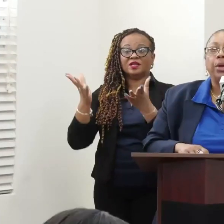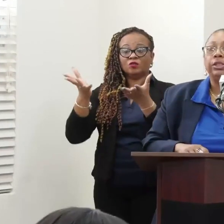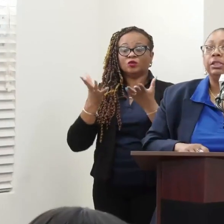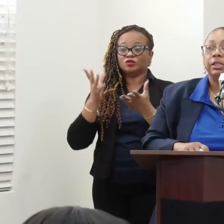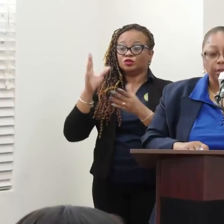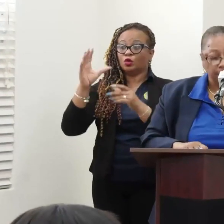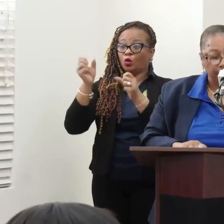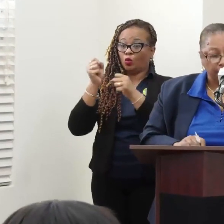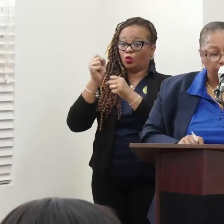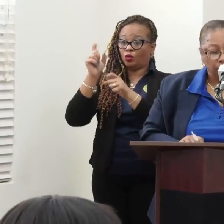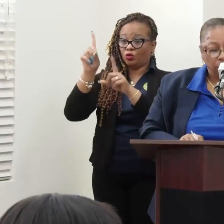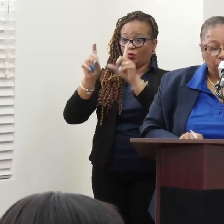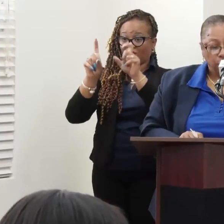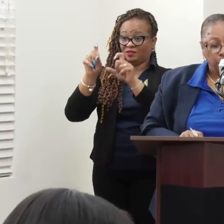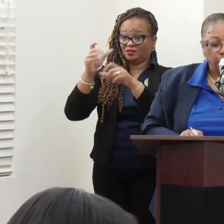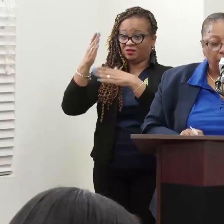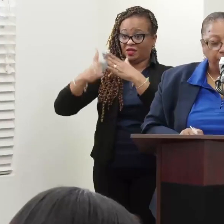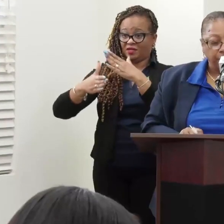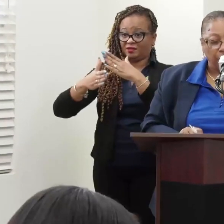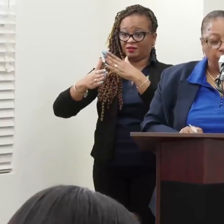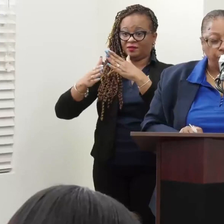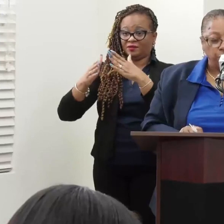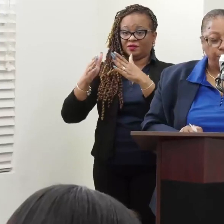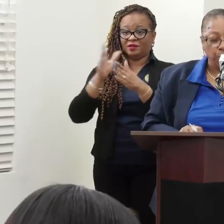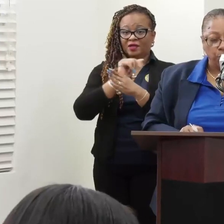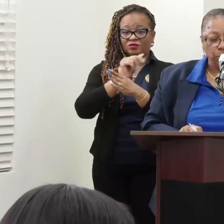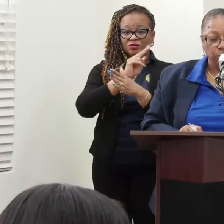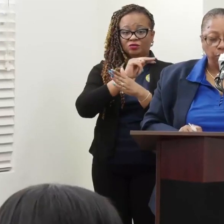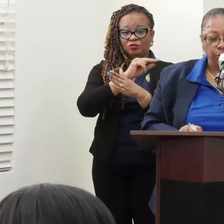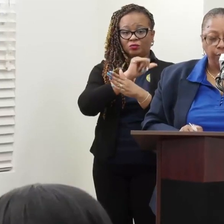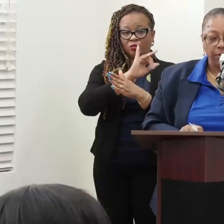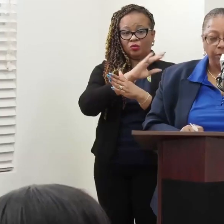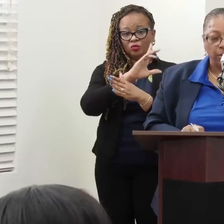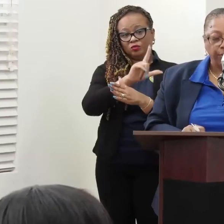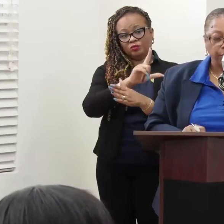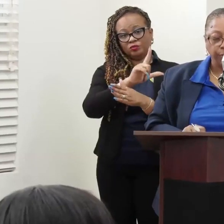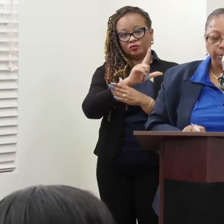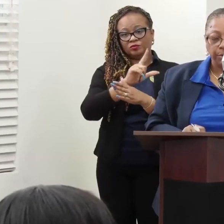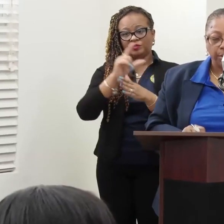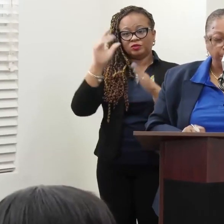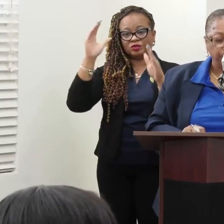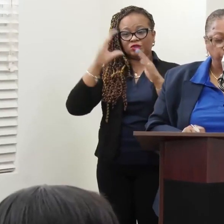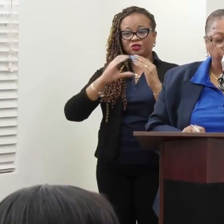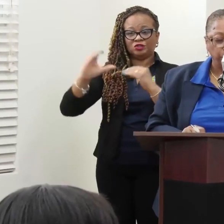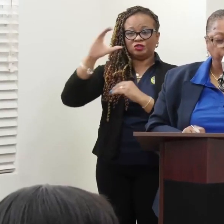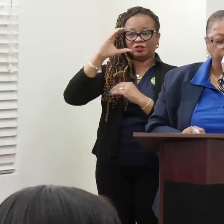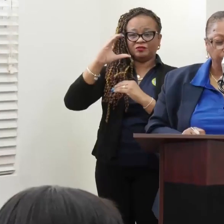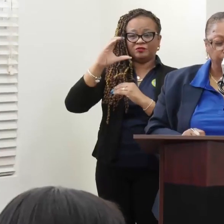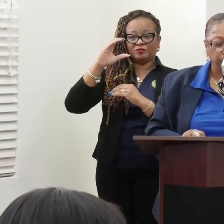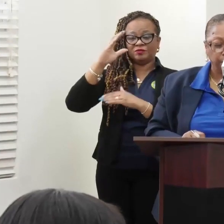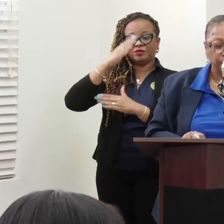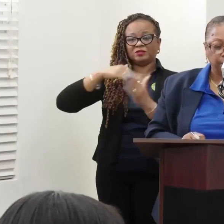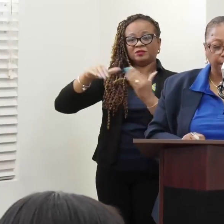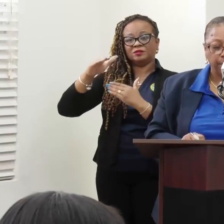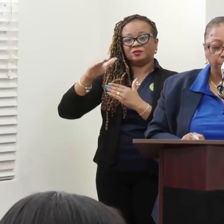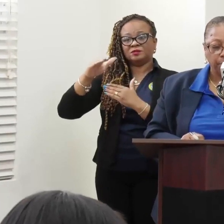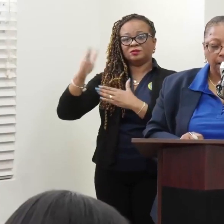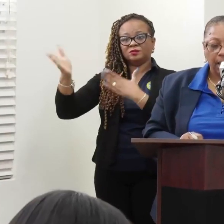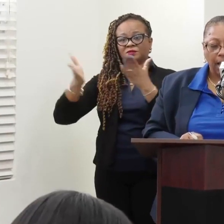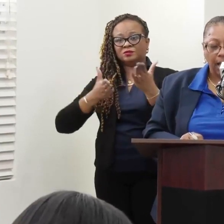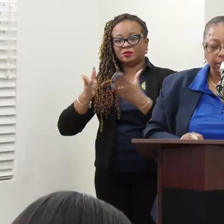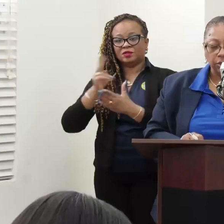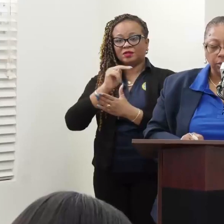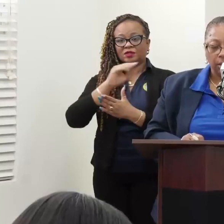hold your questions until the end. So we will have Ms. Andrea Newbold, Chief Welfare Officer from the Department of Social Services, Mr. Neil